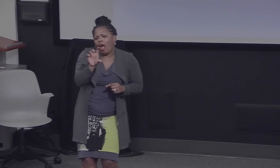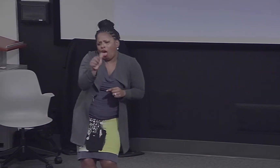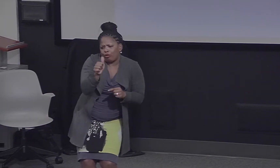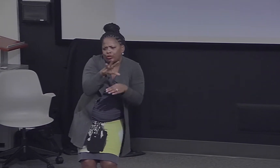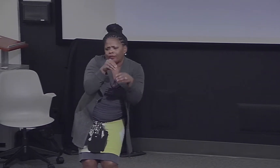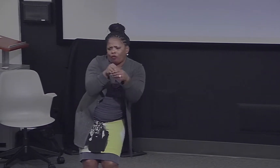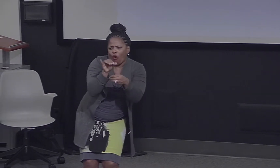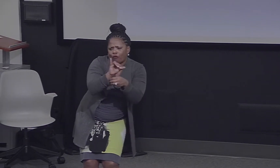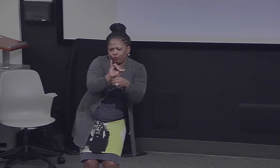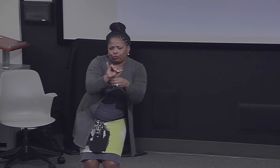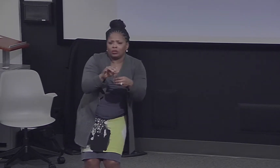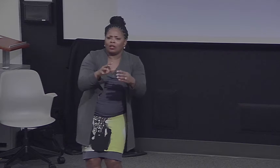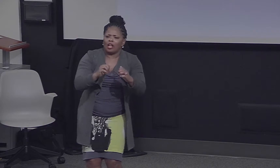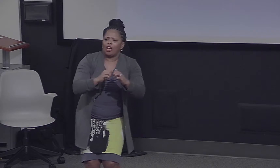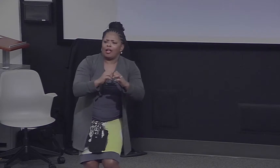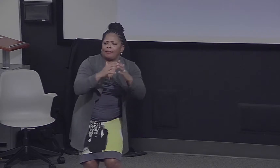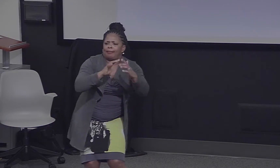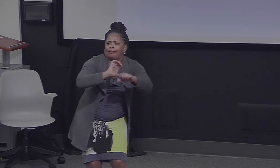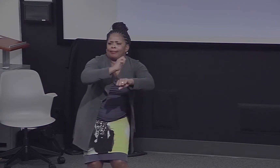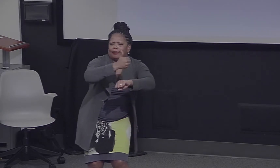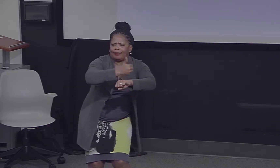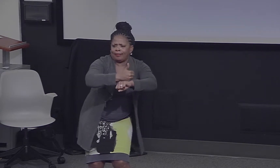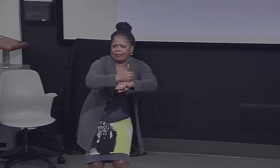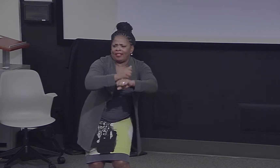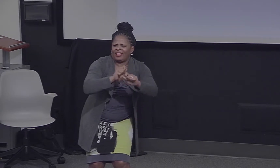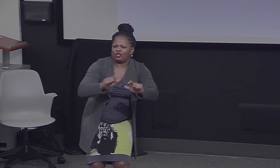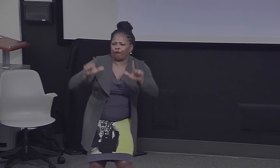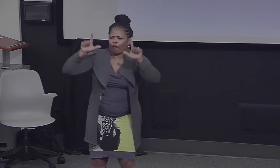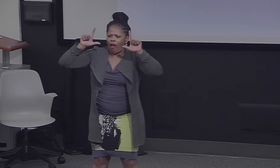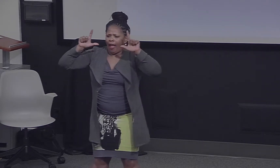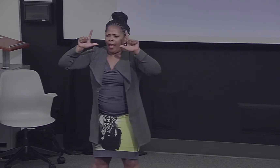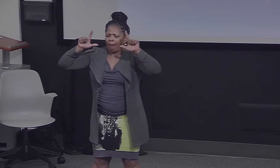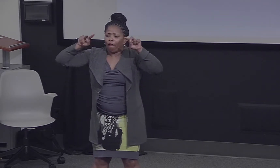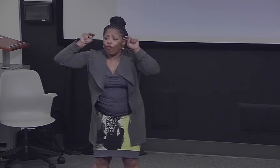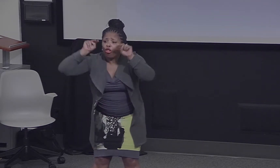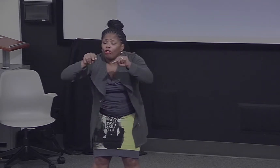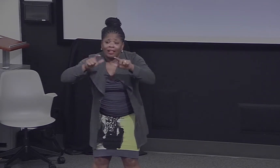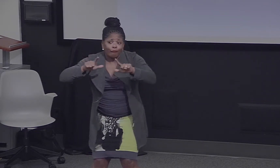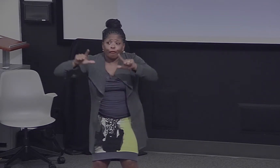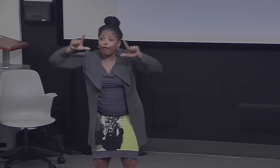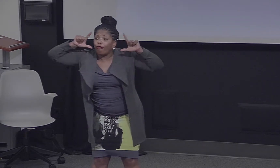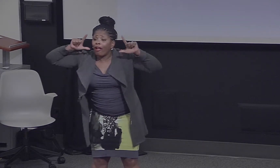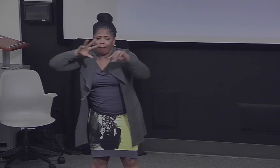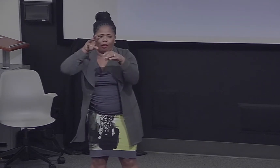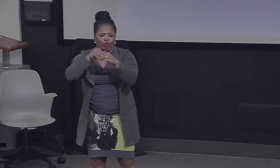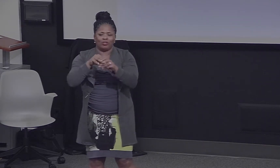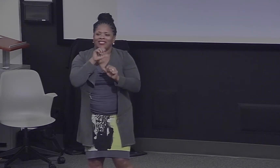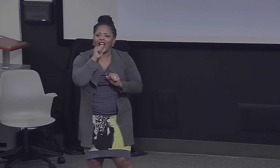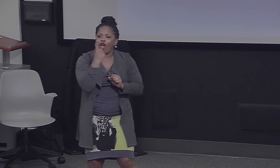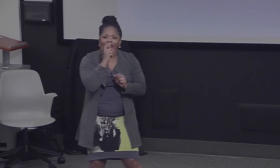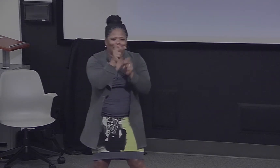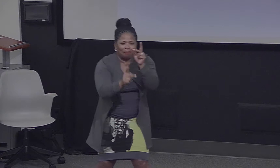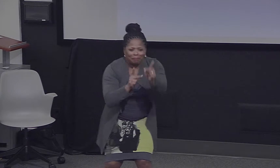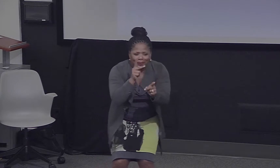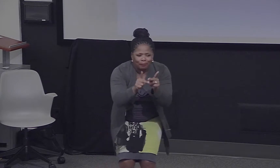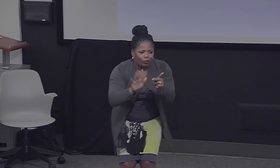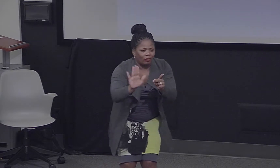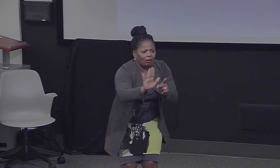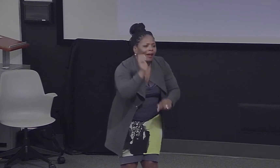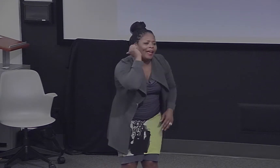So Dorothy Smith, and there were others involved, actually originated this. And they created it as a frame to not